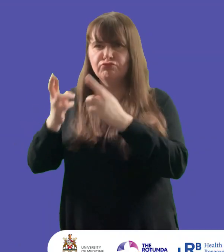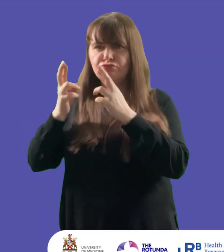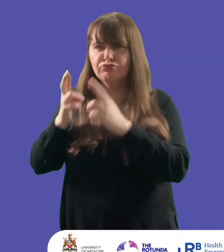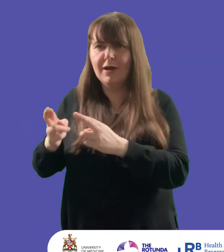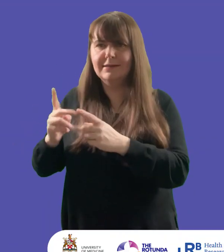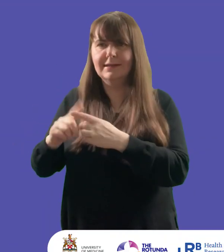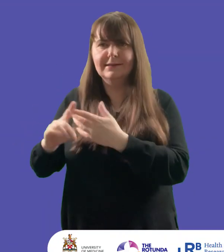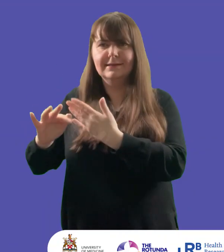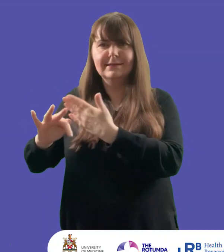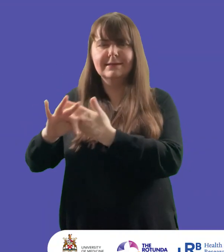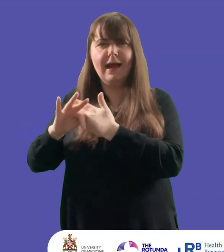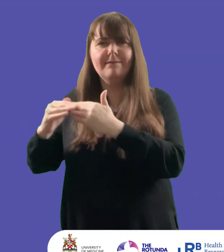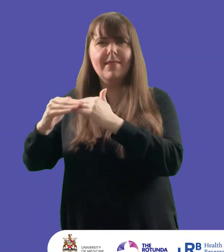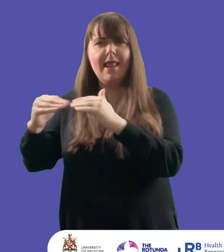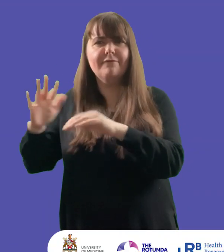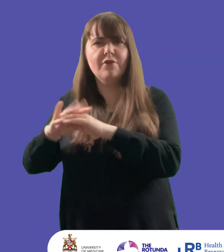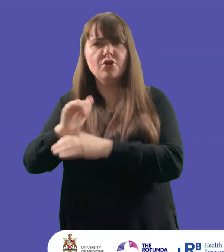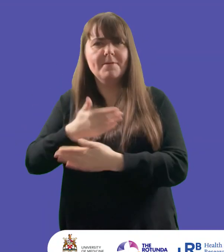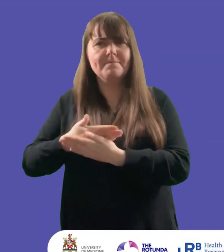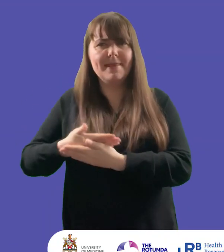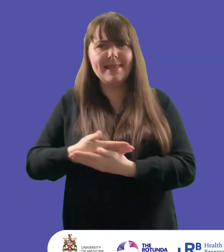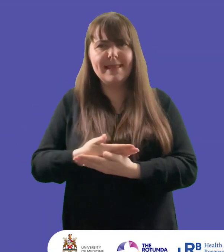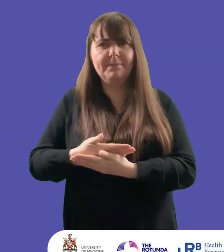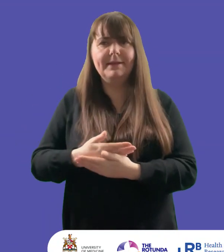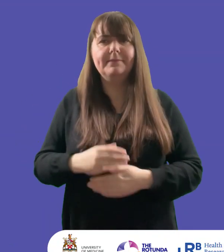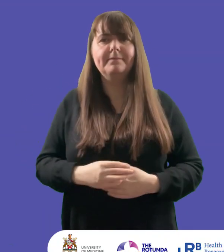and kept at very safe levels for your baby.